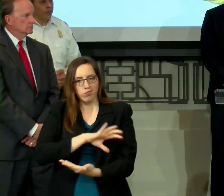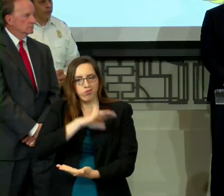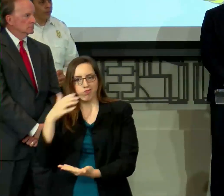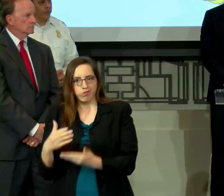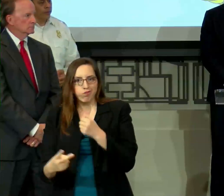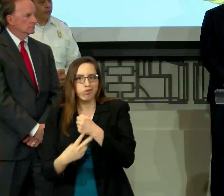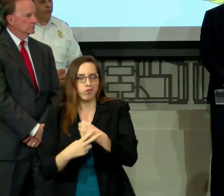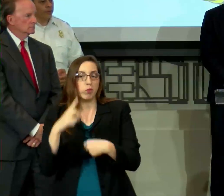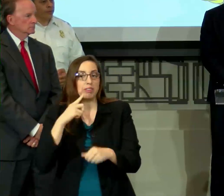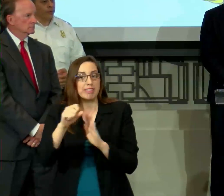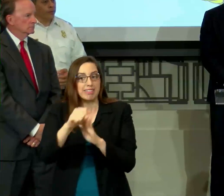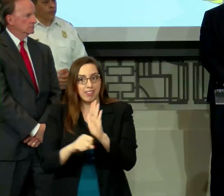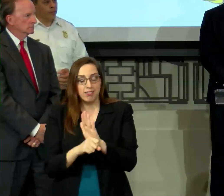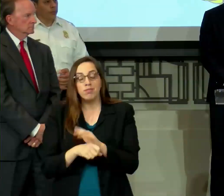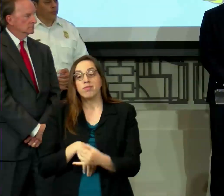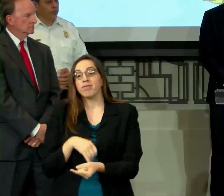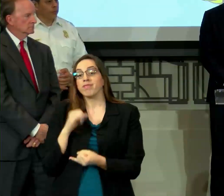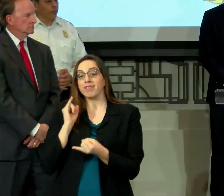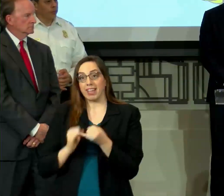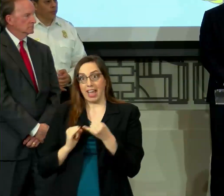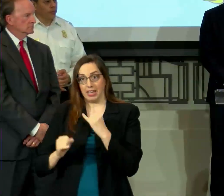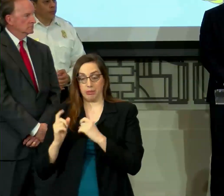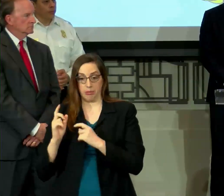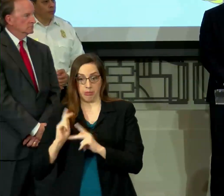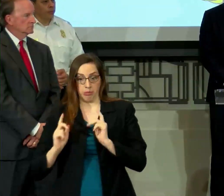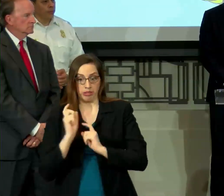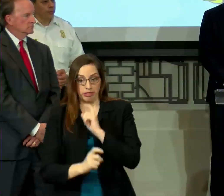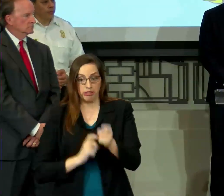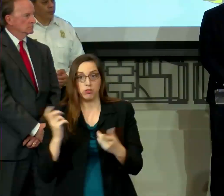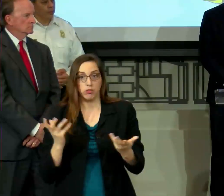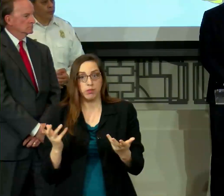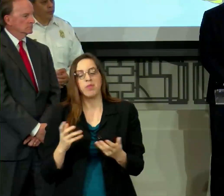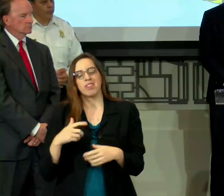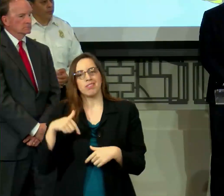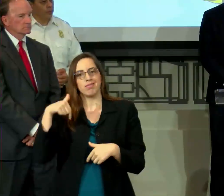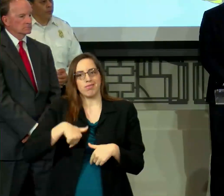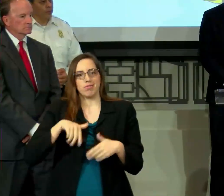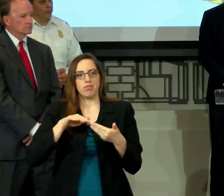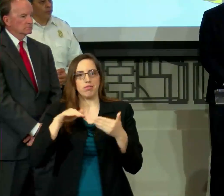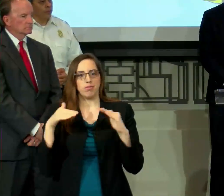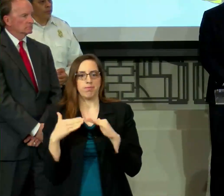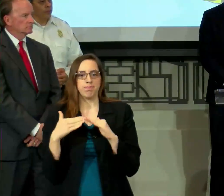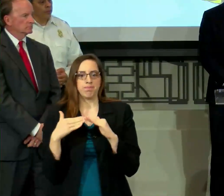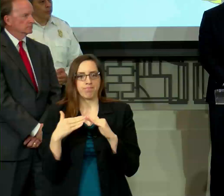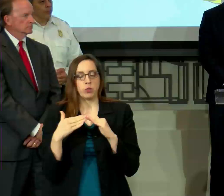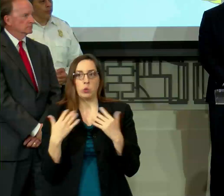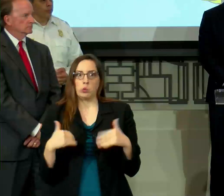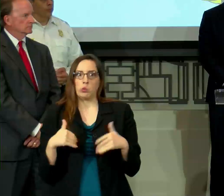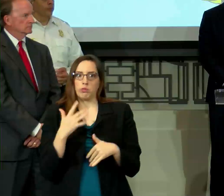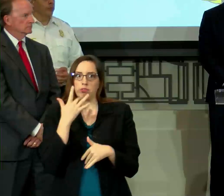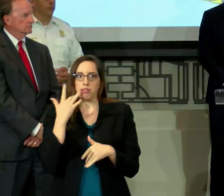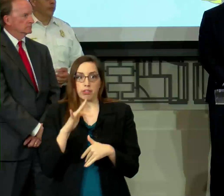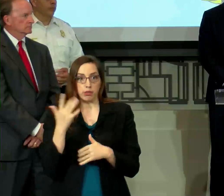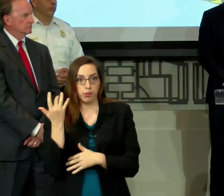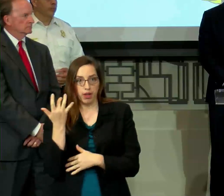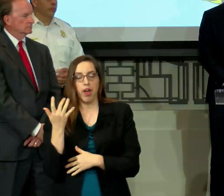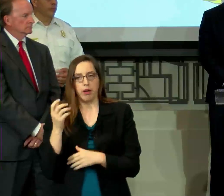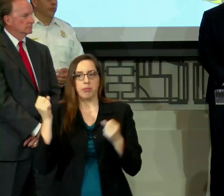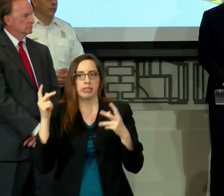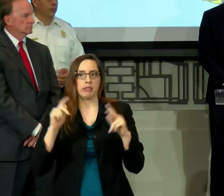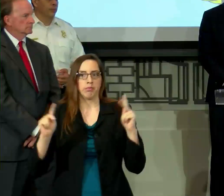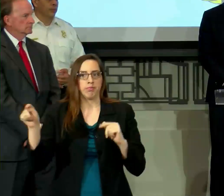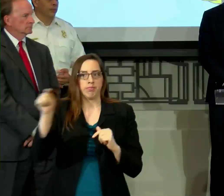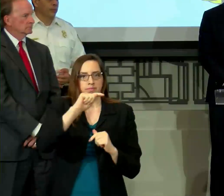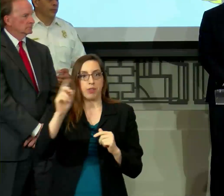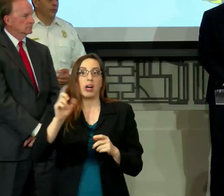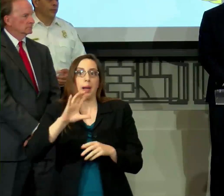then lastly, on the donation side, the city has been fortunate enough to receive donations